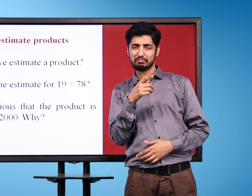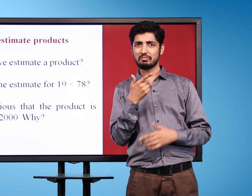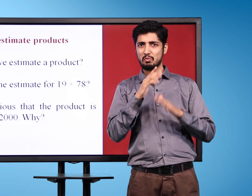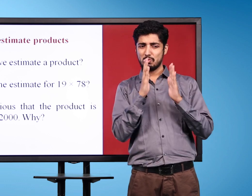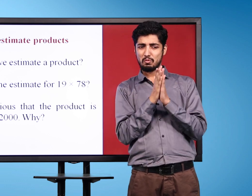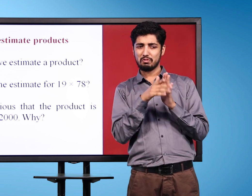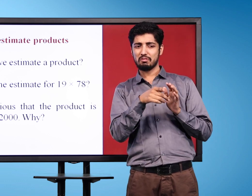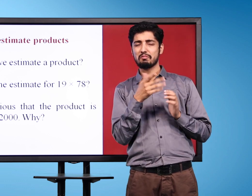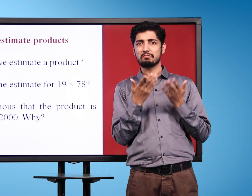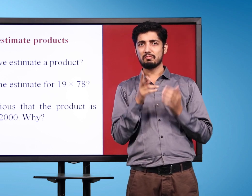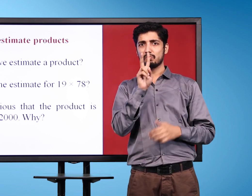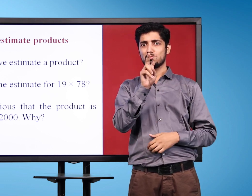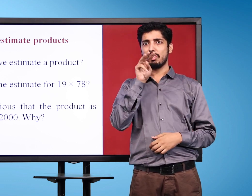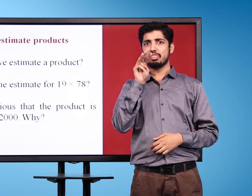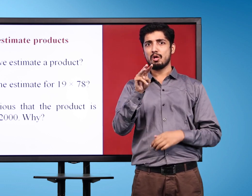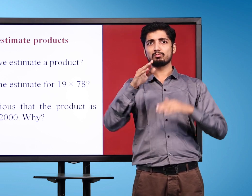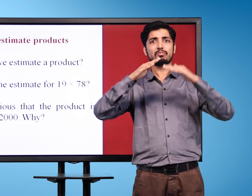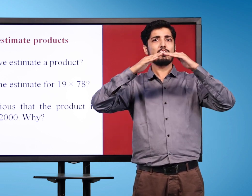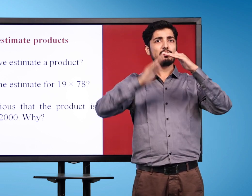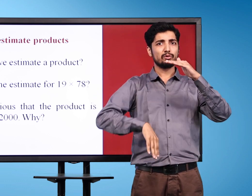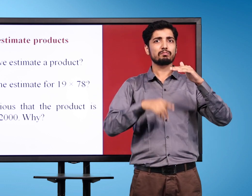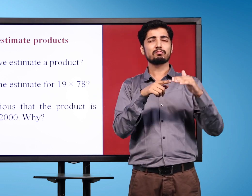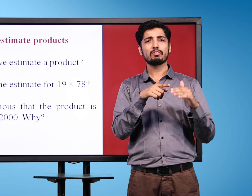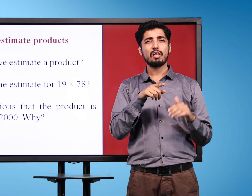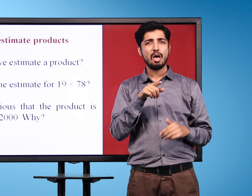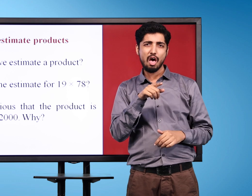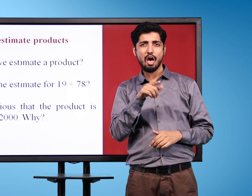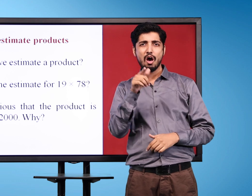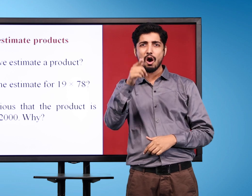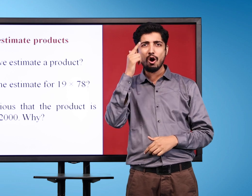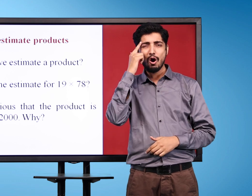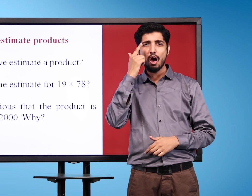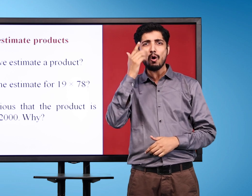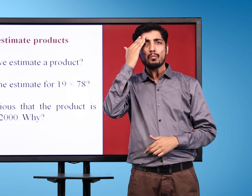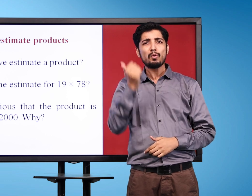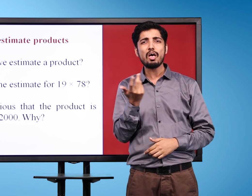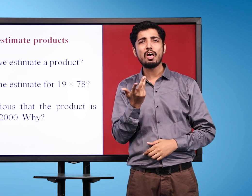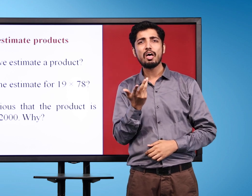It is obvious that the product is less than 2000. Why?